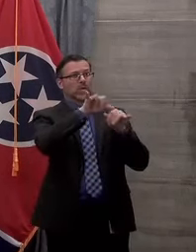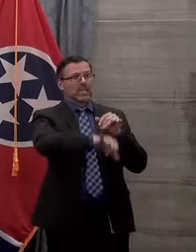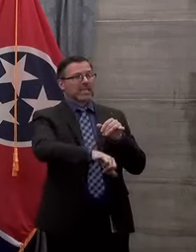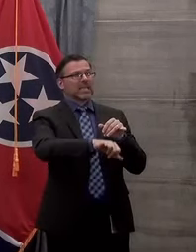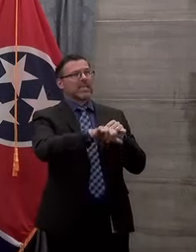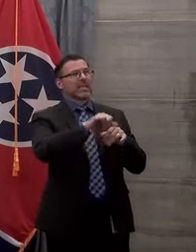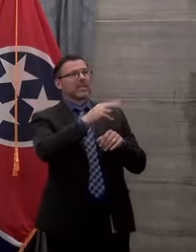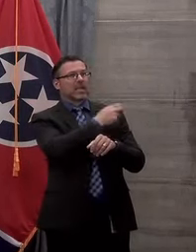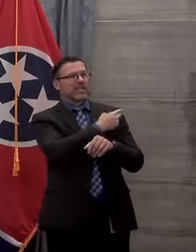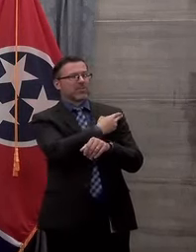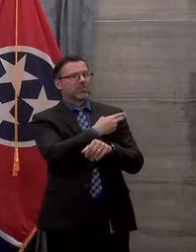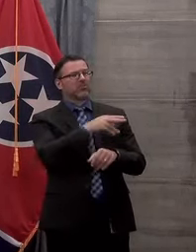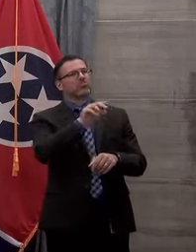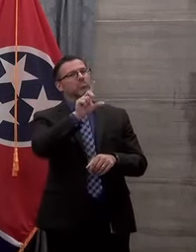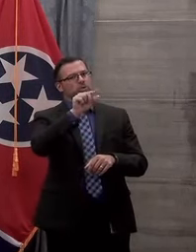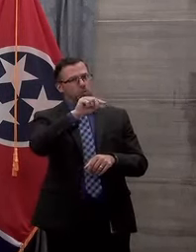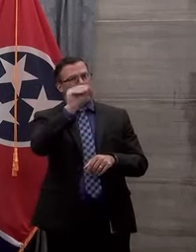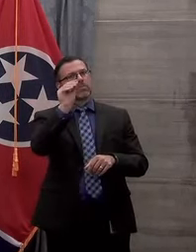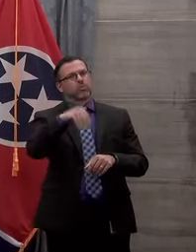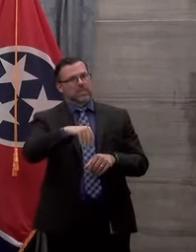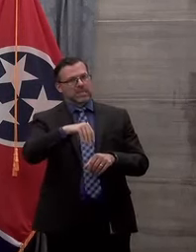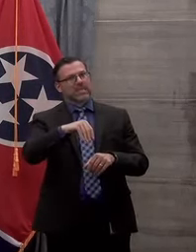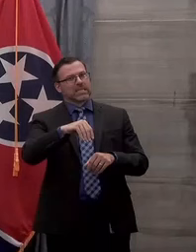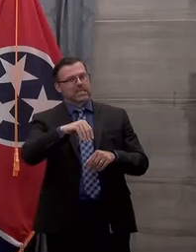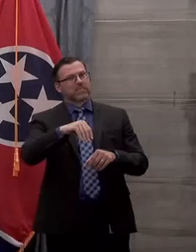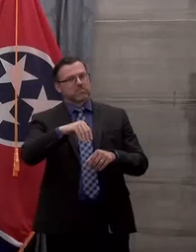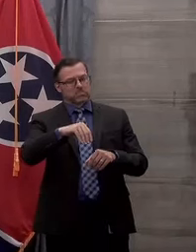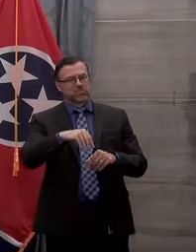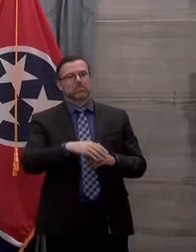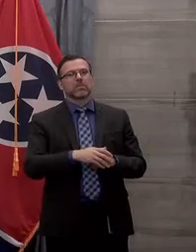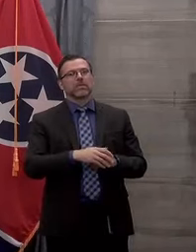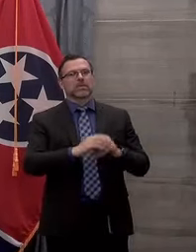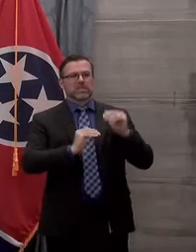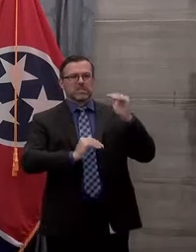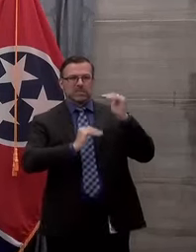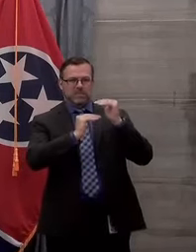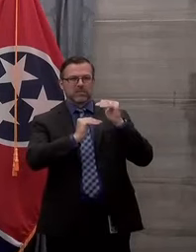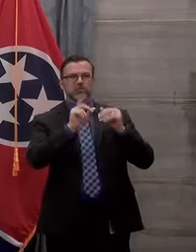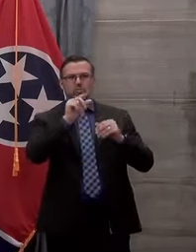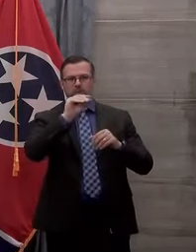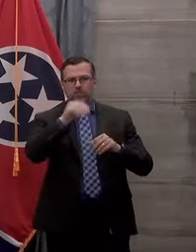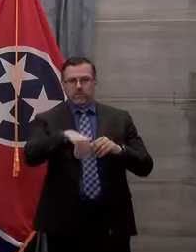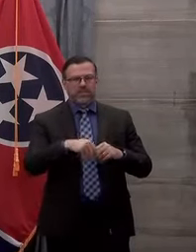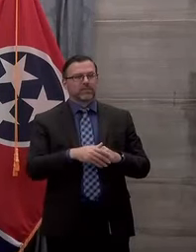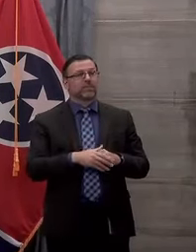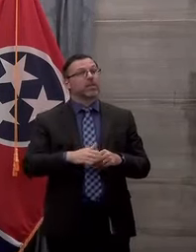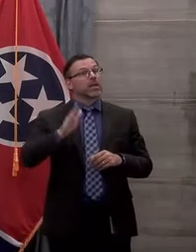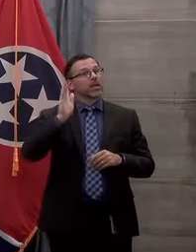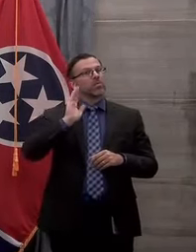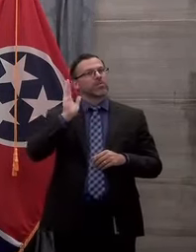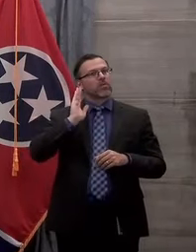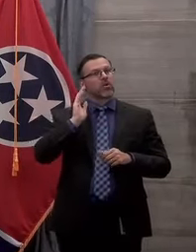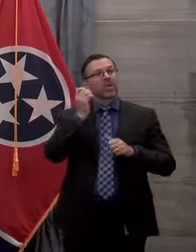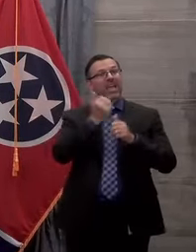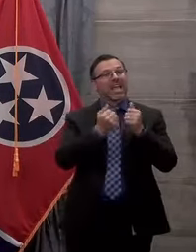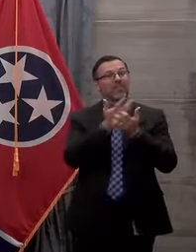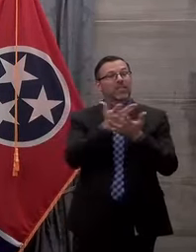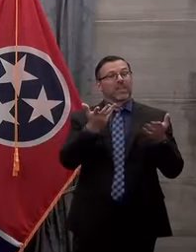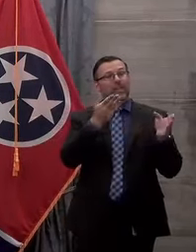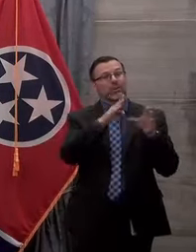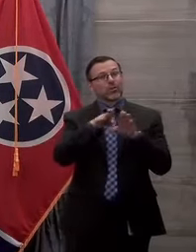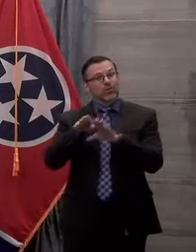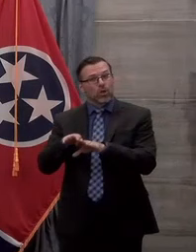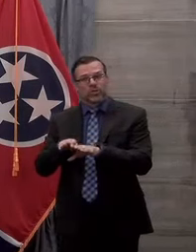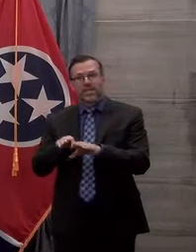about 20% of state capacity. If you'll compare that to when everything was closed down and elective procedures